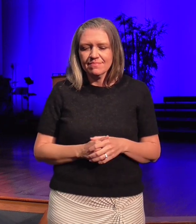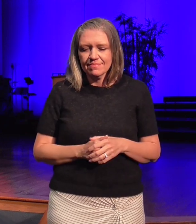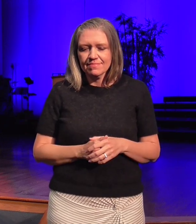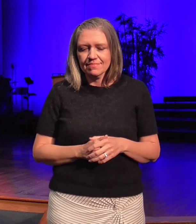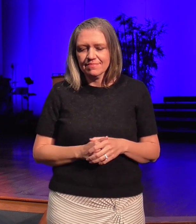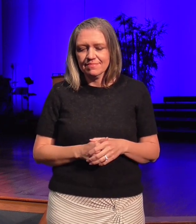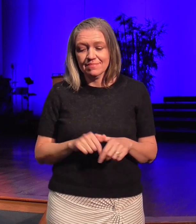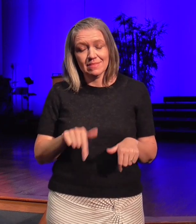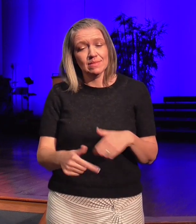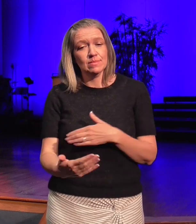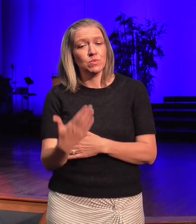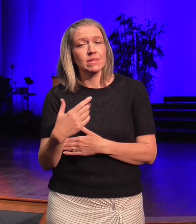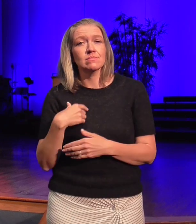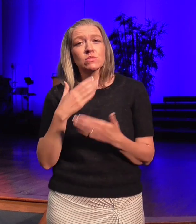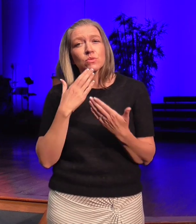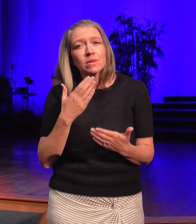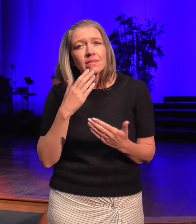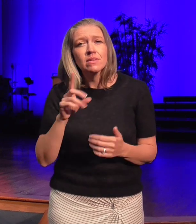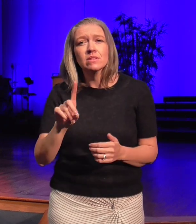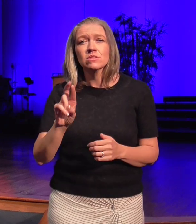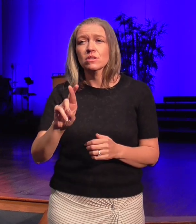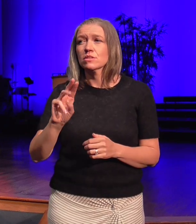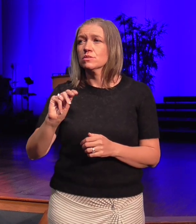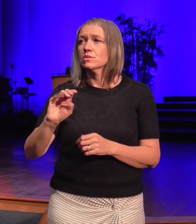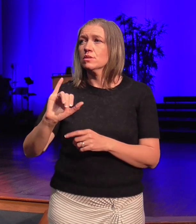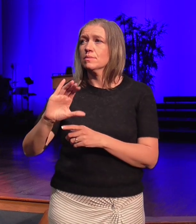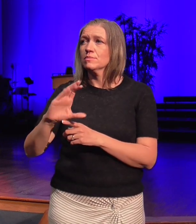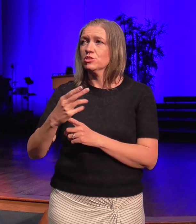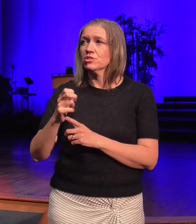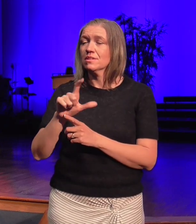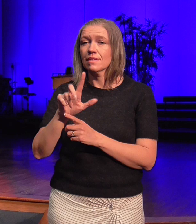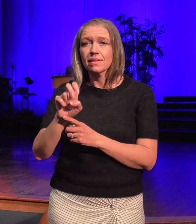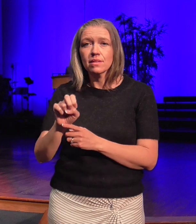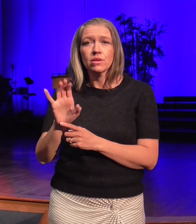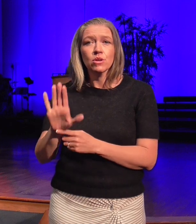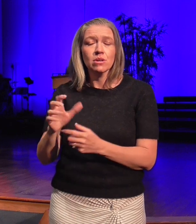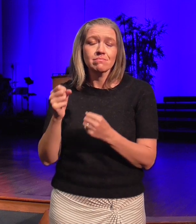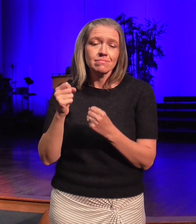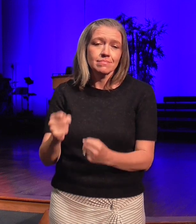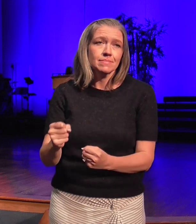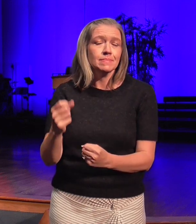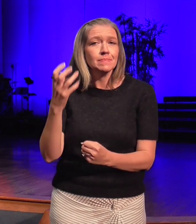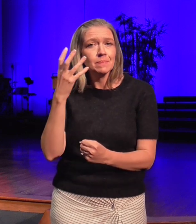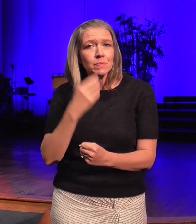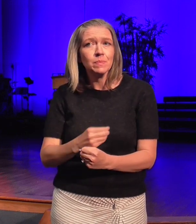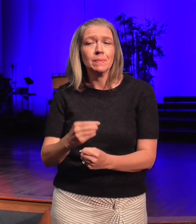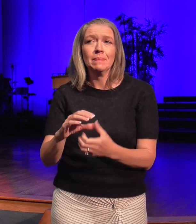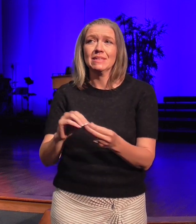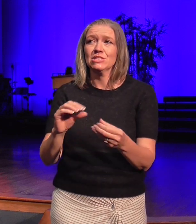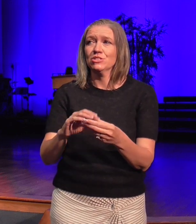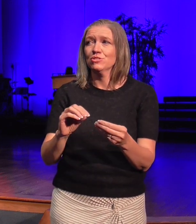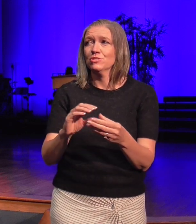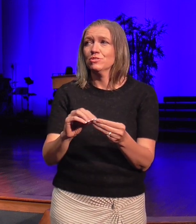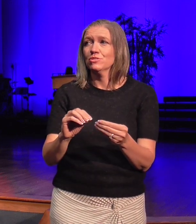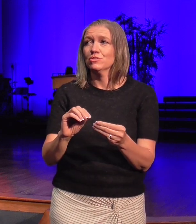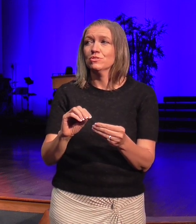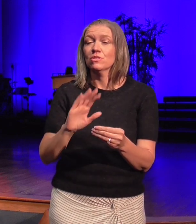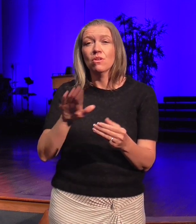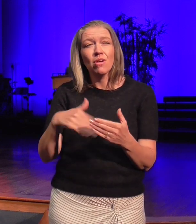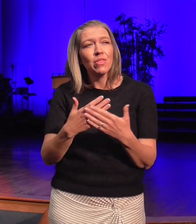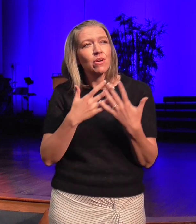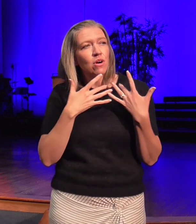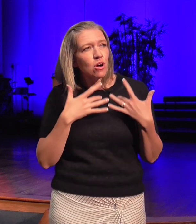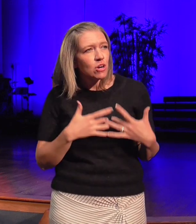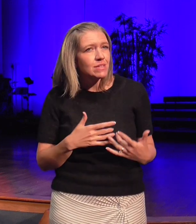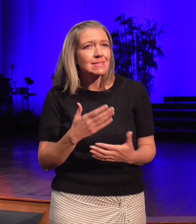This morning I am so grateful for Dr. Michelle and her profound message. All the hearts and hands that come together